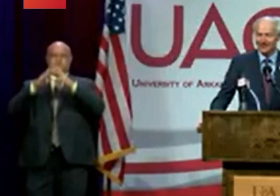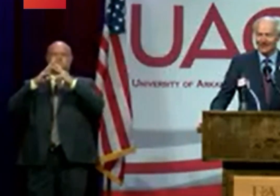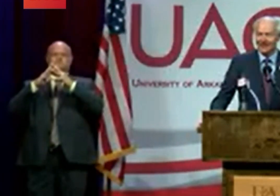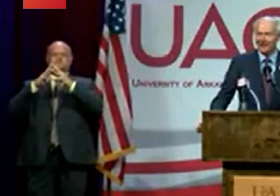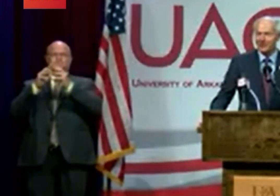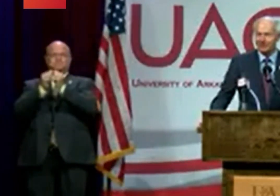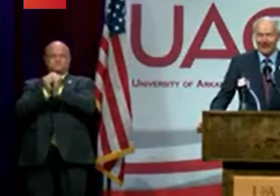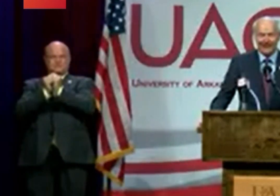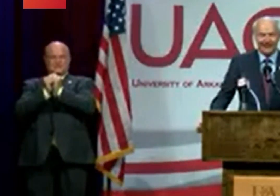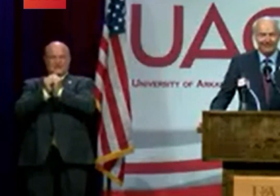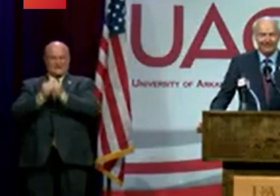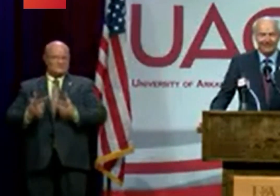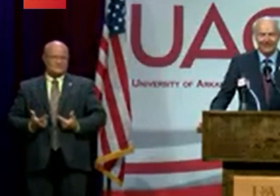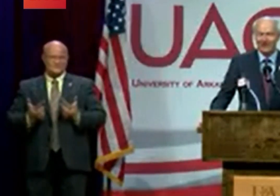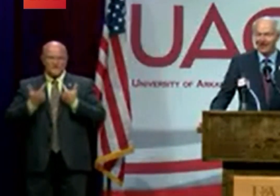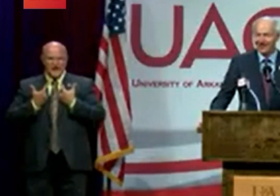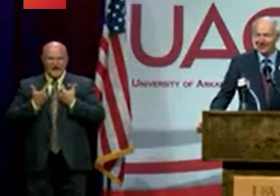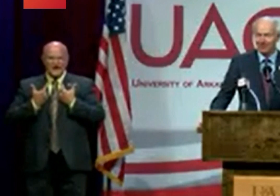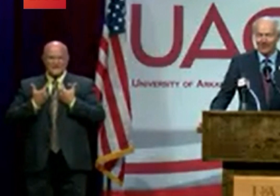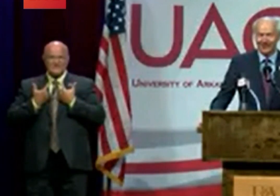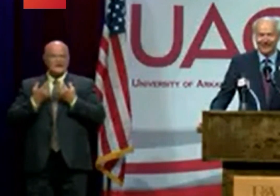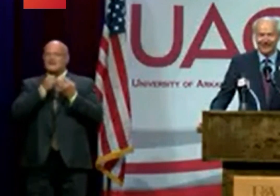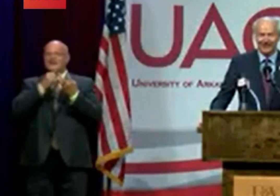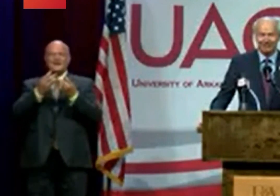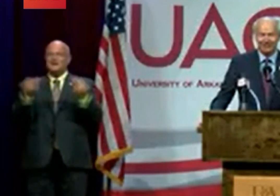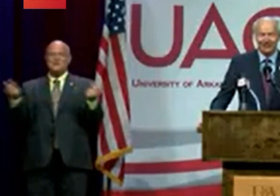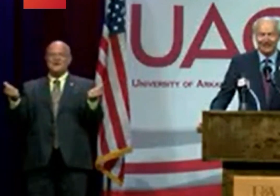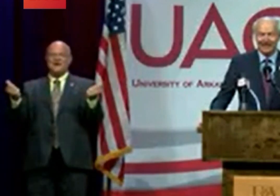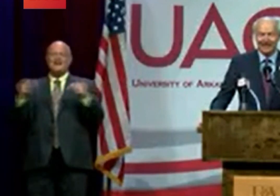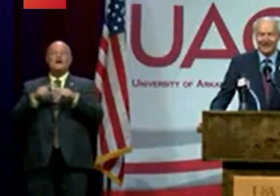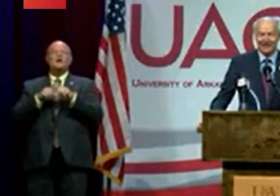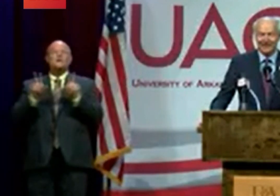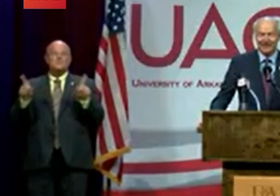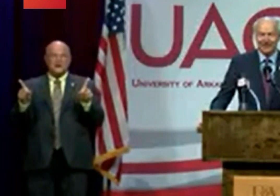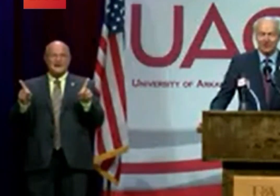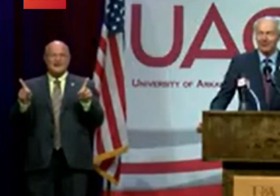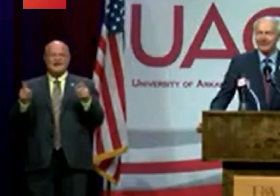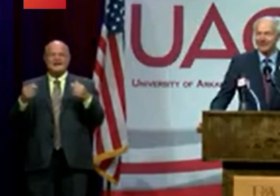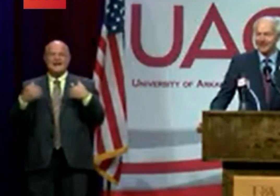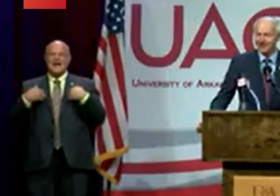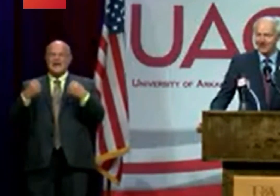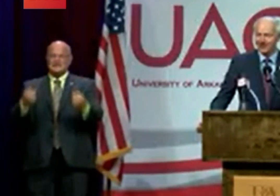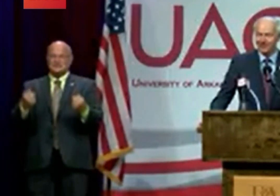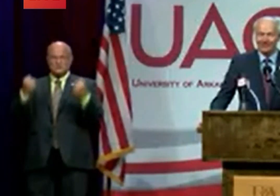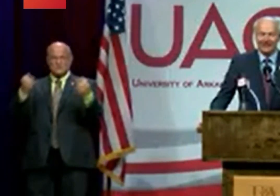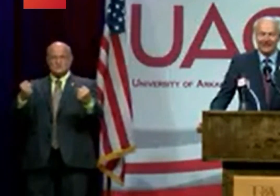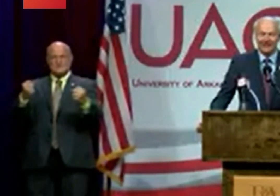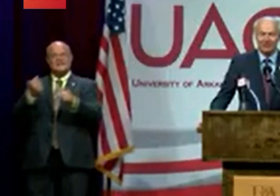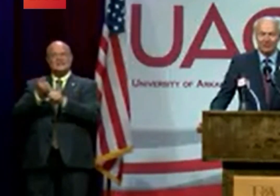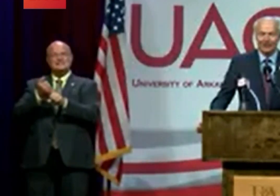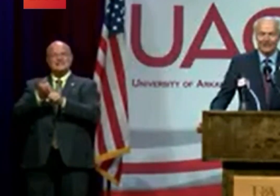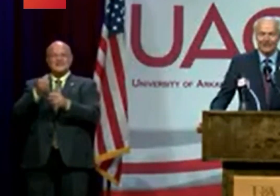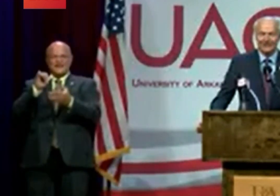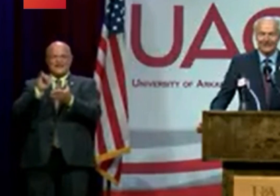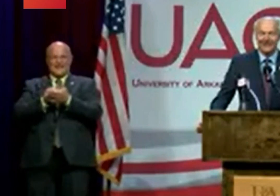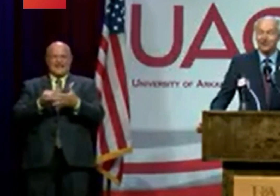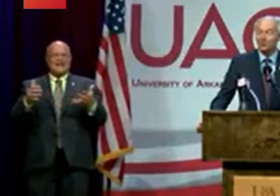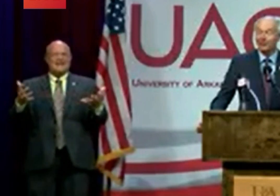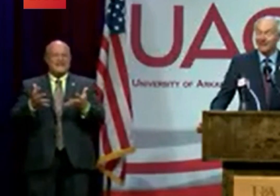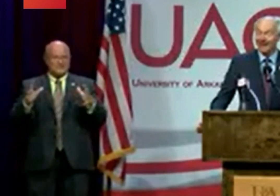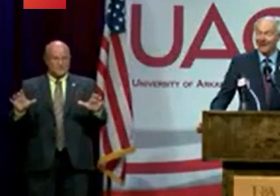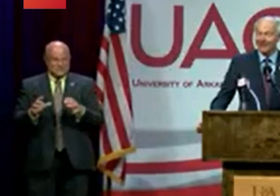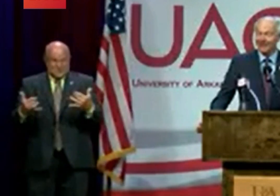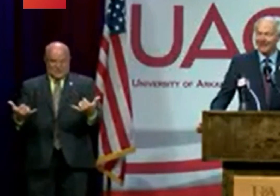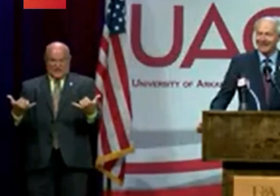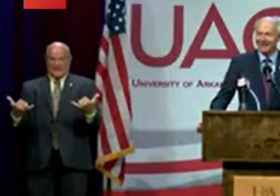together, has survived, has not gone away, but it has strengthened itself, and that's what it is